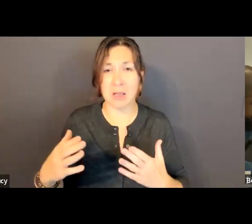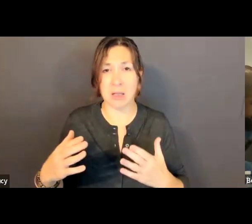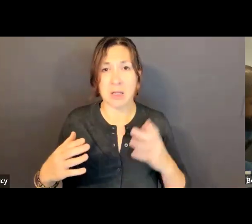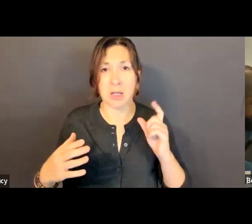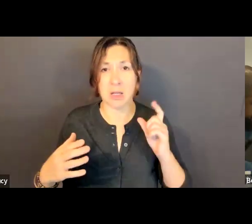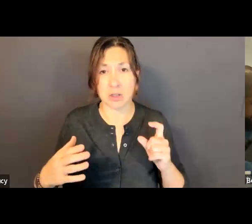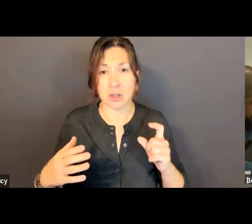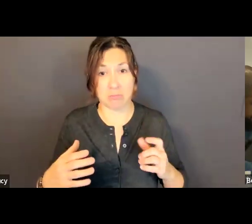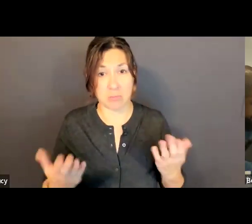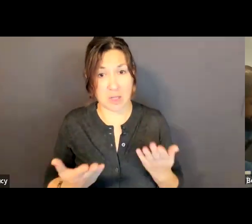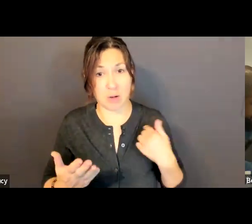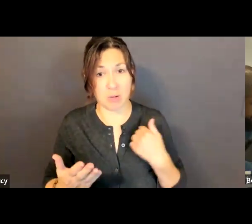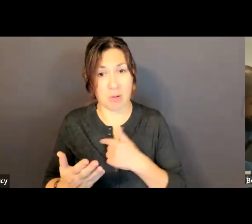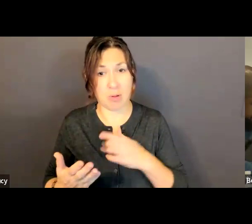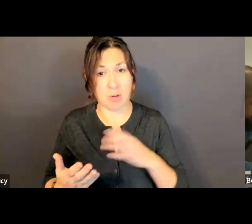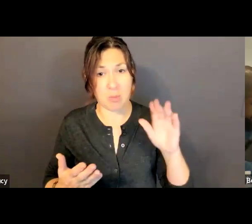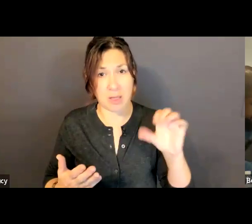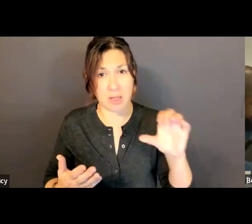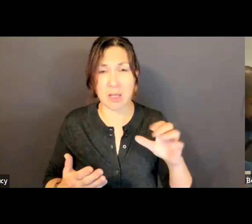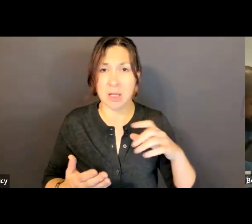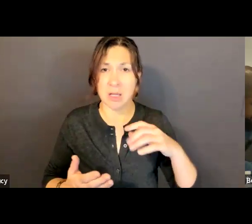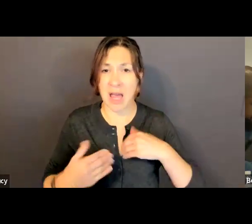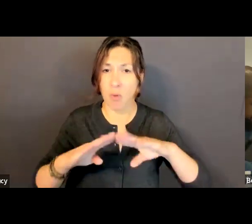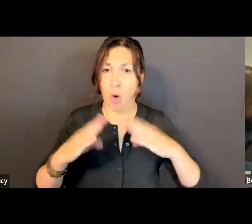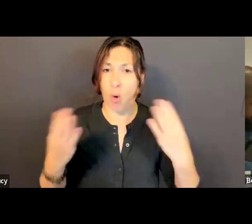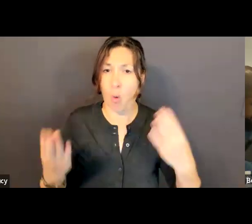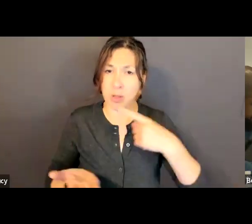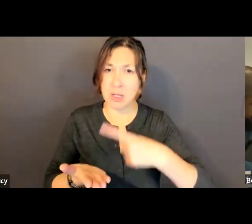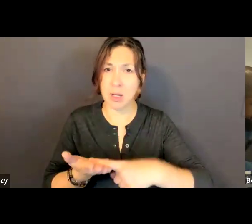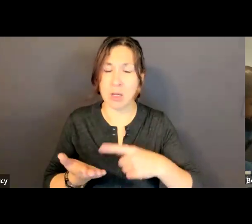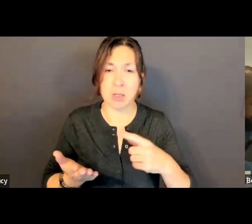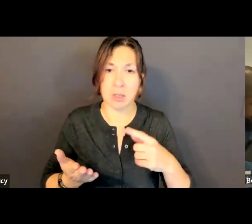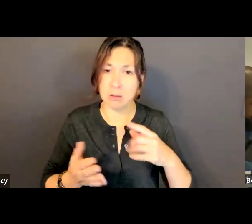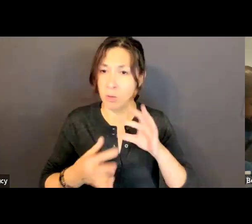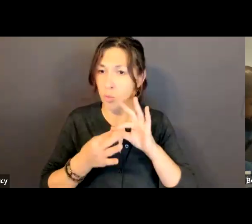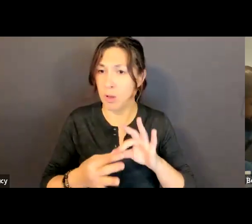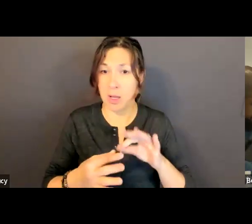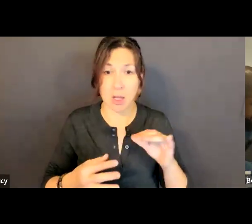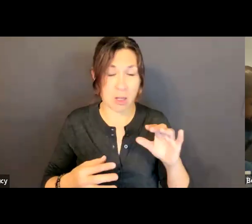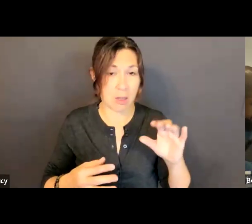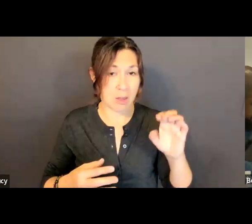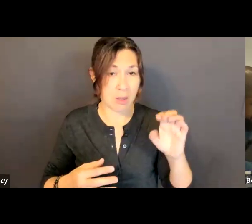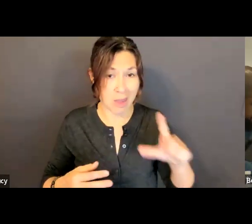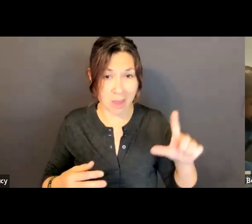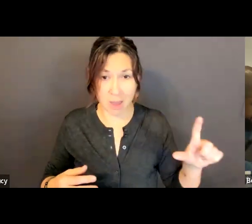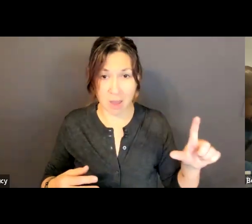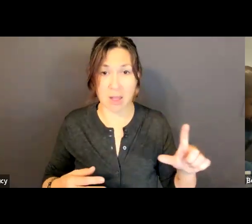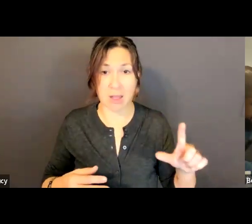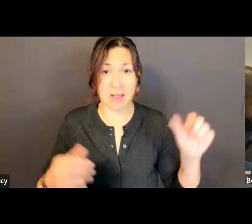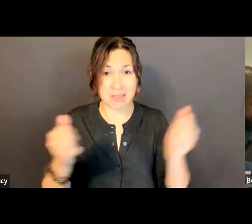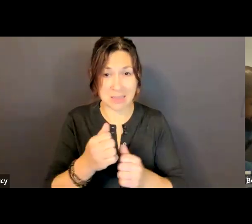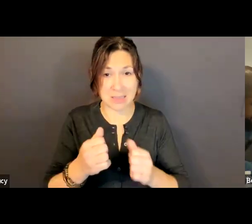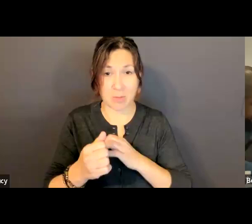ourselves, make a public discussion regarding whether the ELL